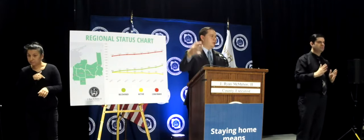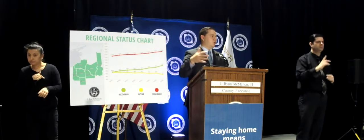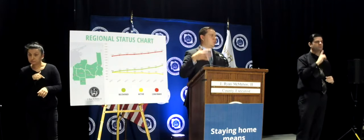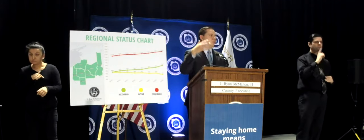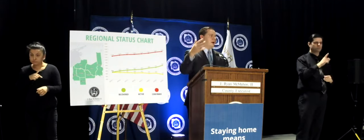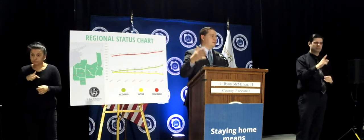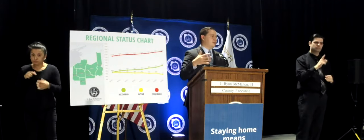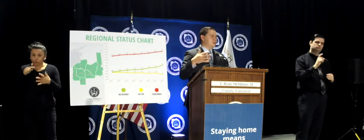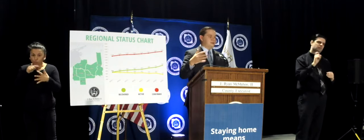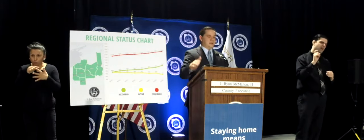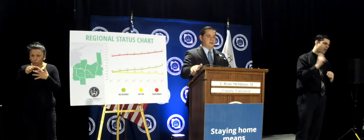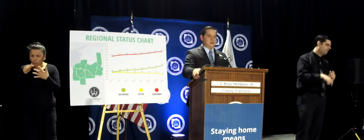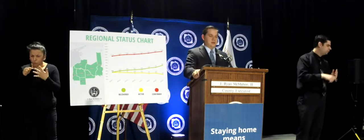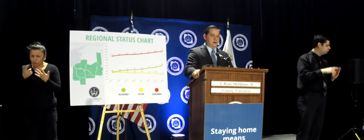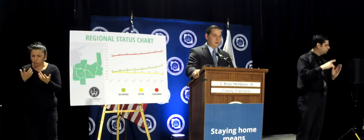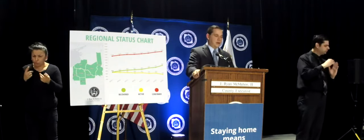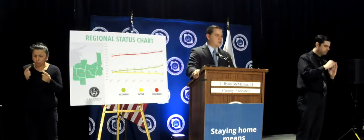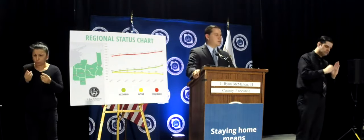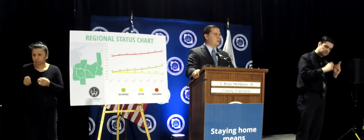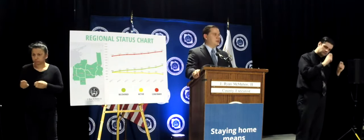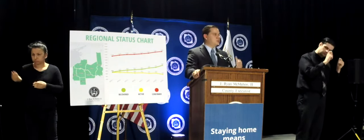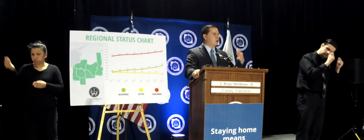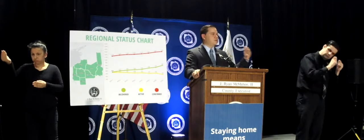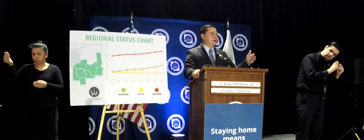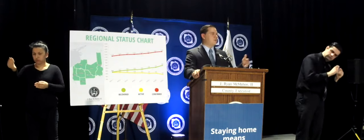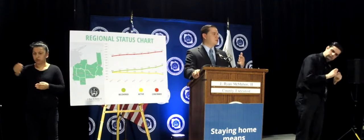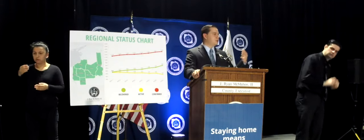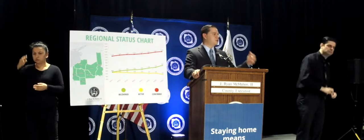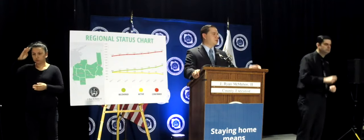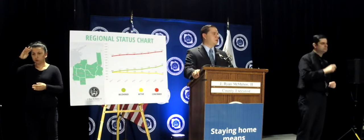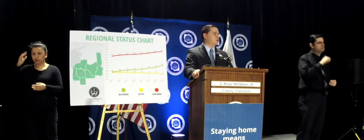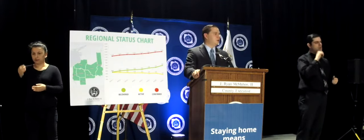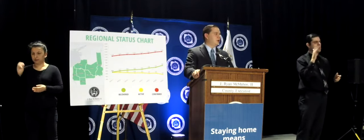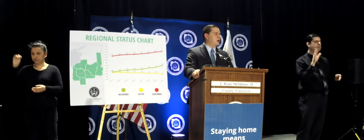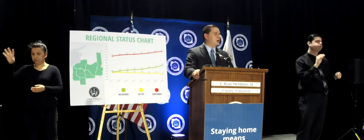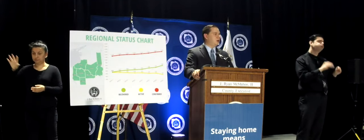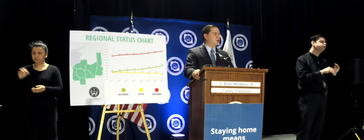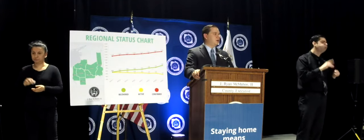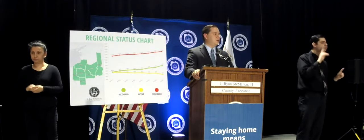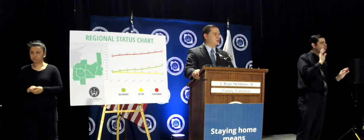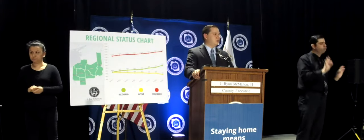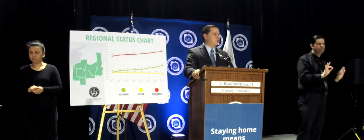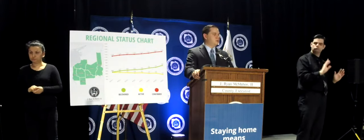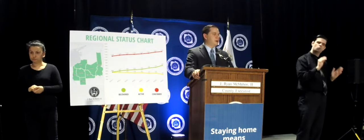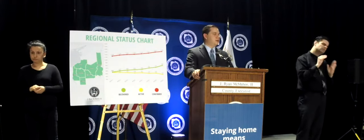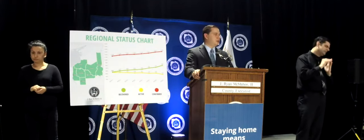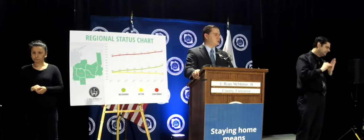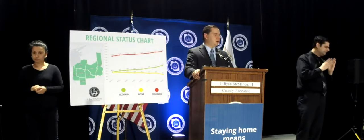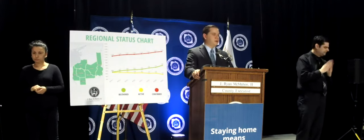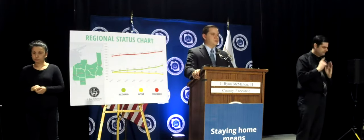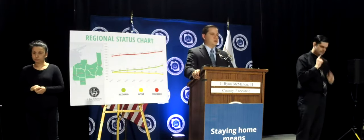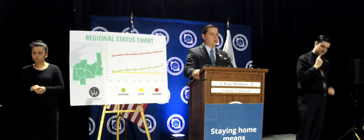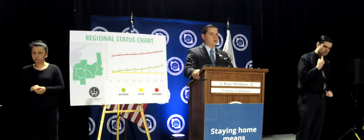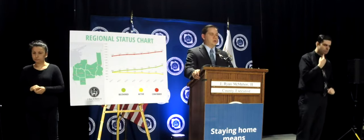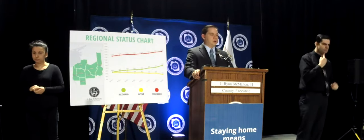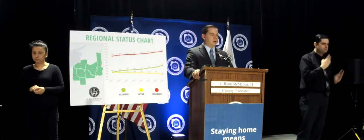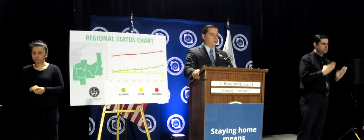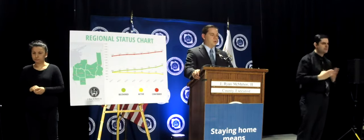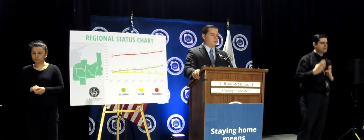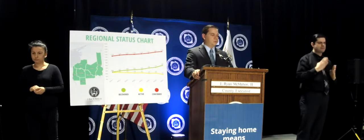looking at their own process, and then that starts a conversation and some idea sharing.